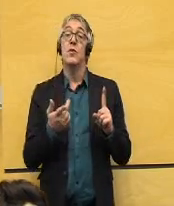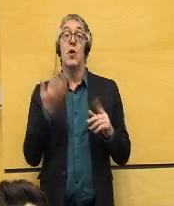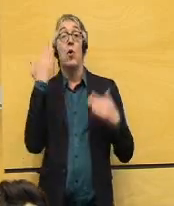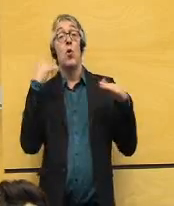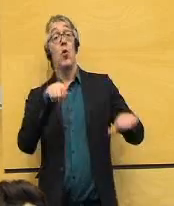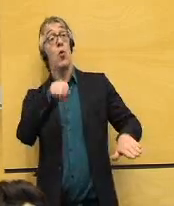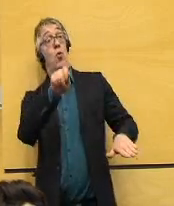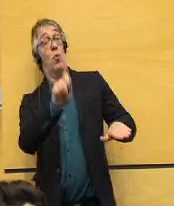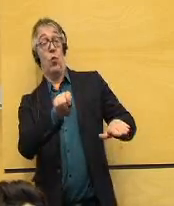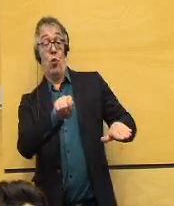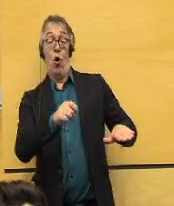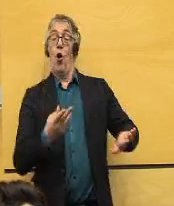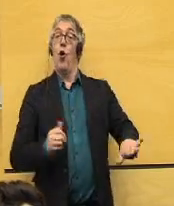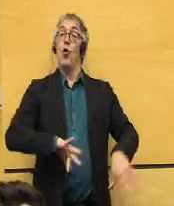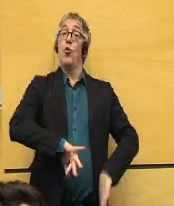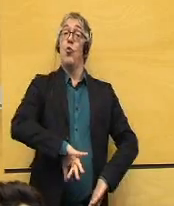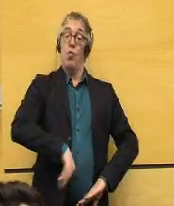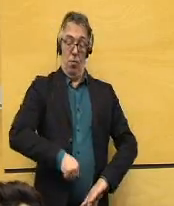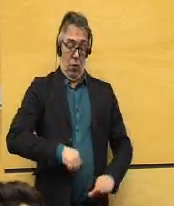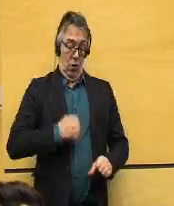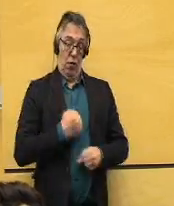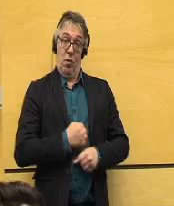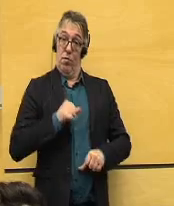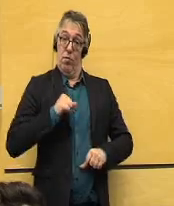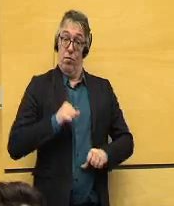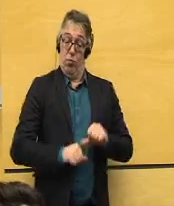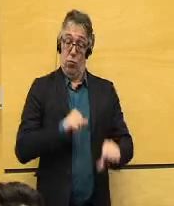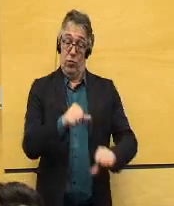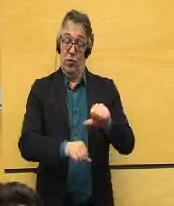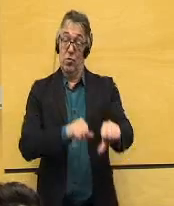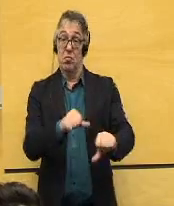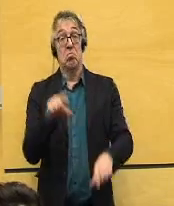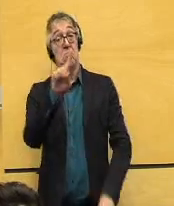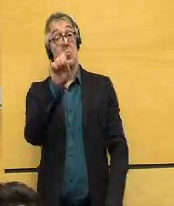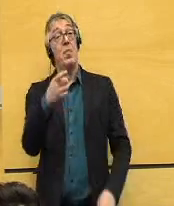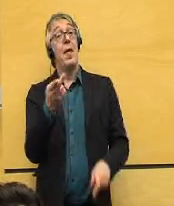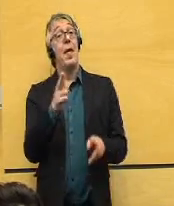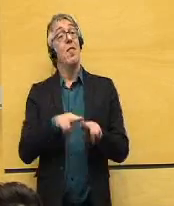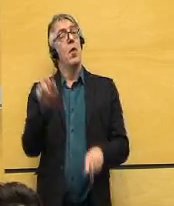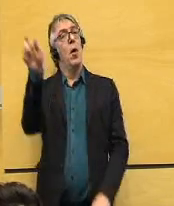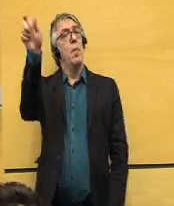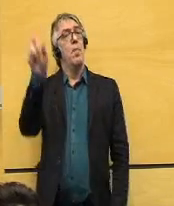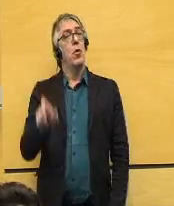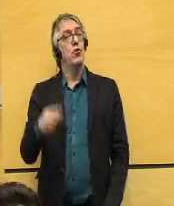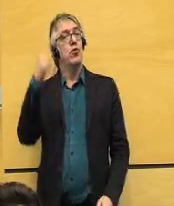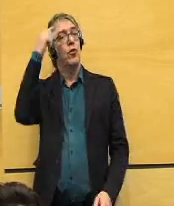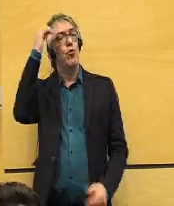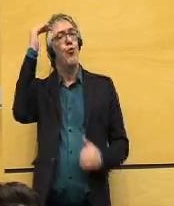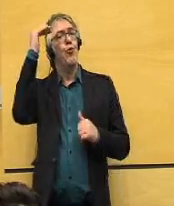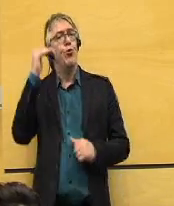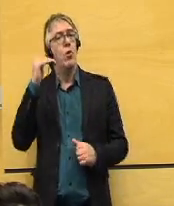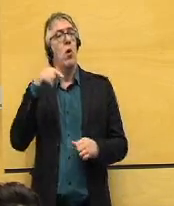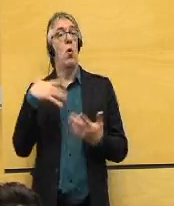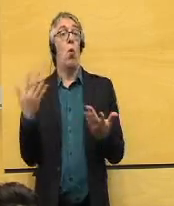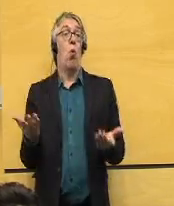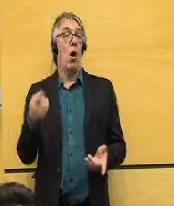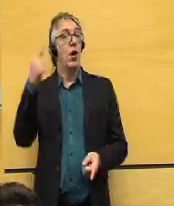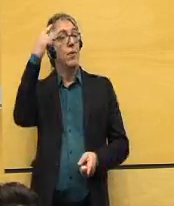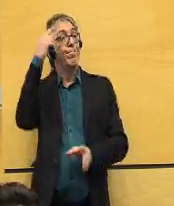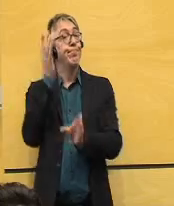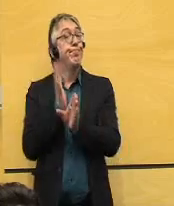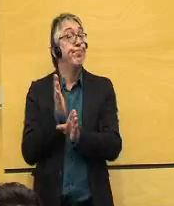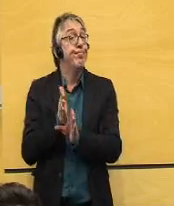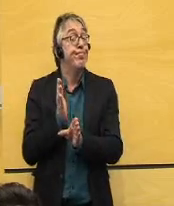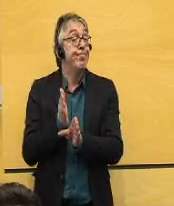procedure. When a person with an intellectual or psychosocial impairment